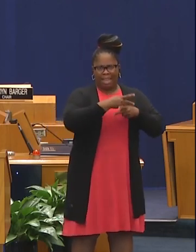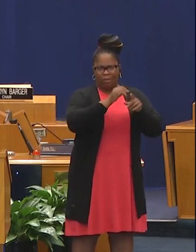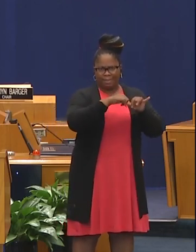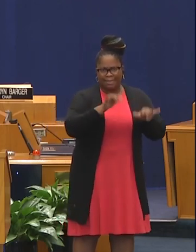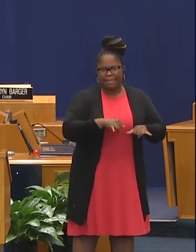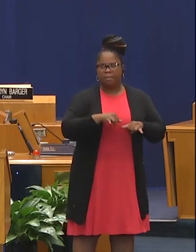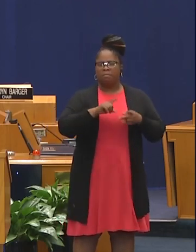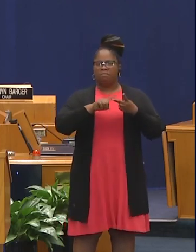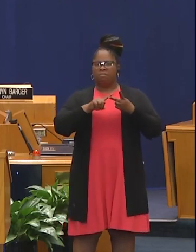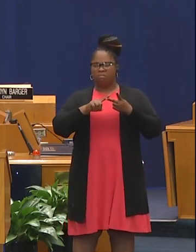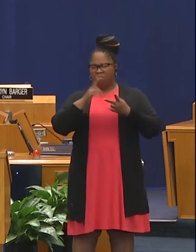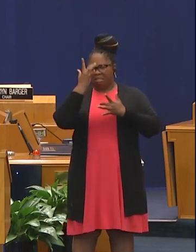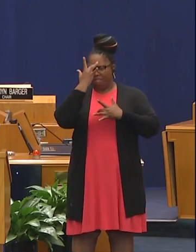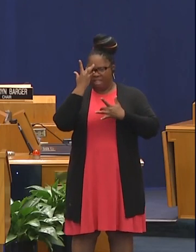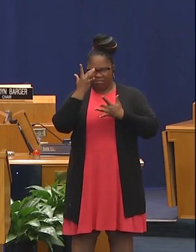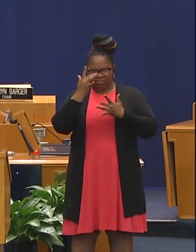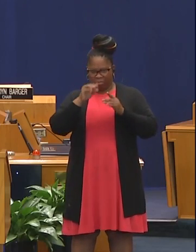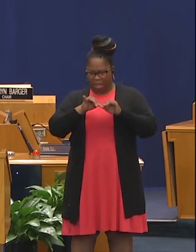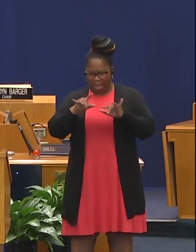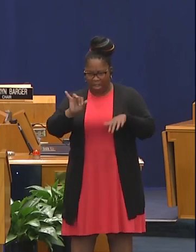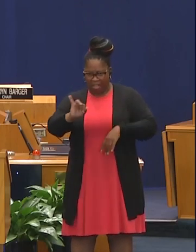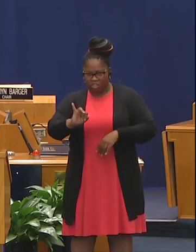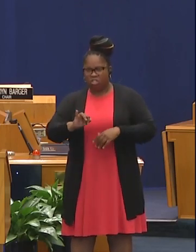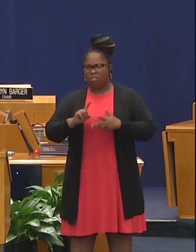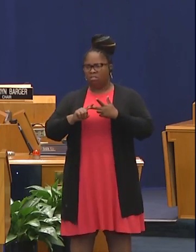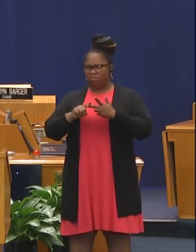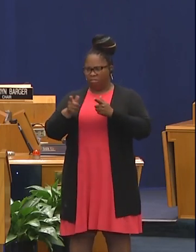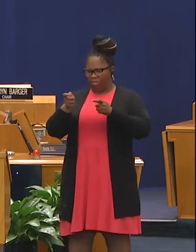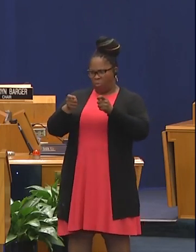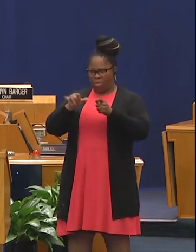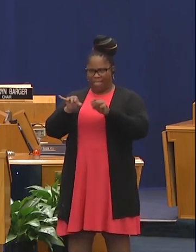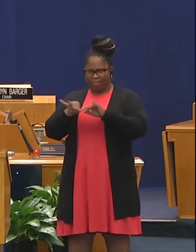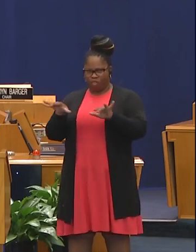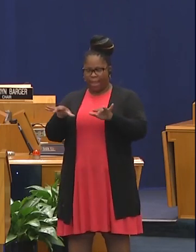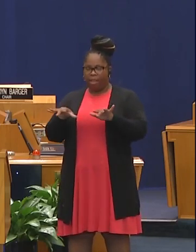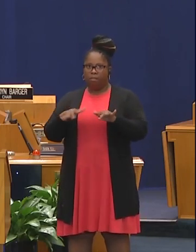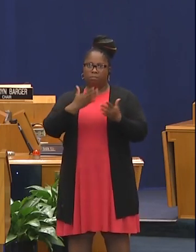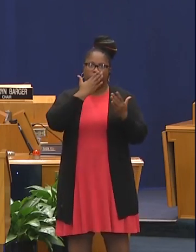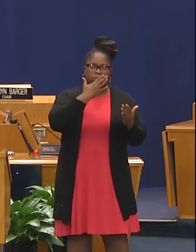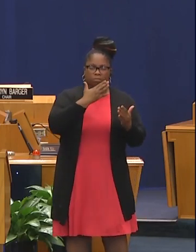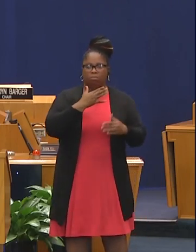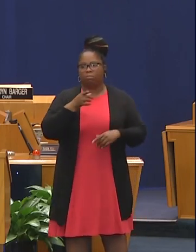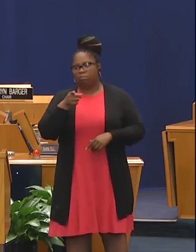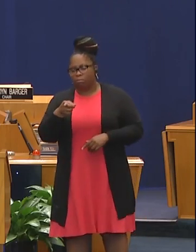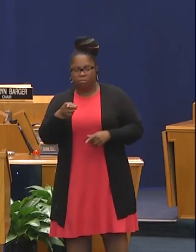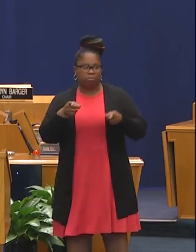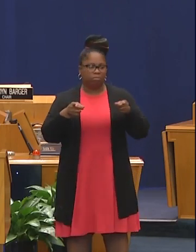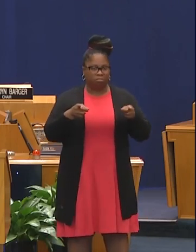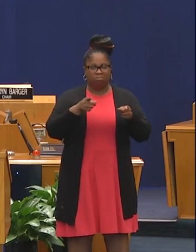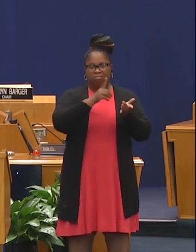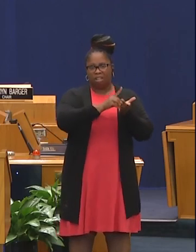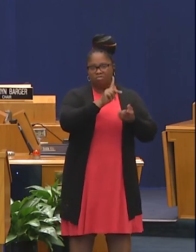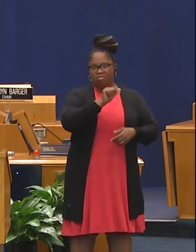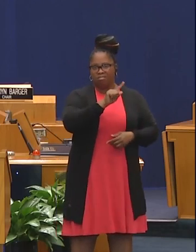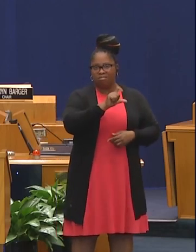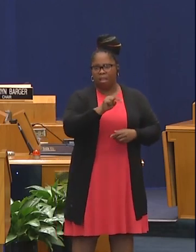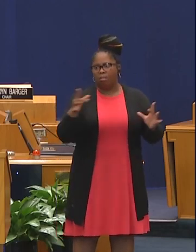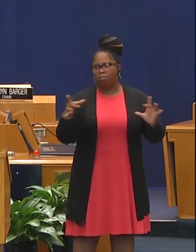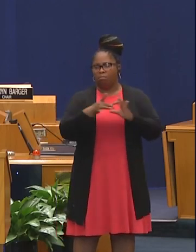of infections in healthcare facilities. We're grateful that he'll be able to work with Dr. Kazan as we make sure